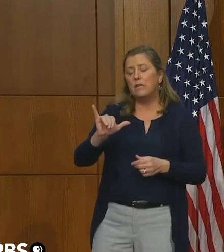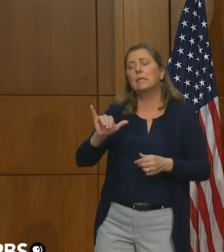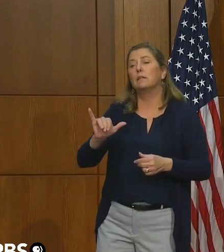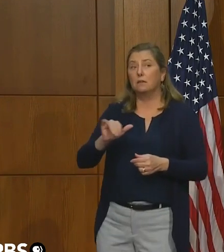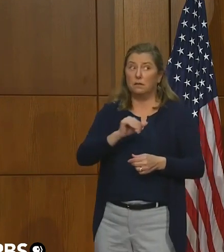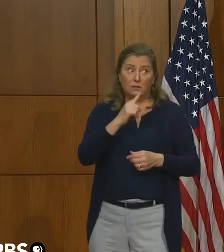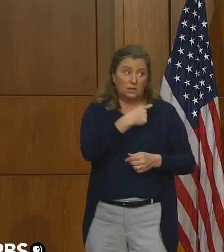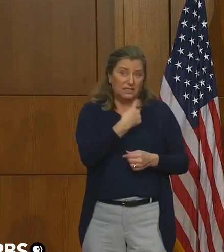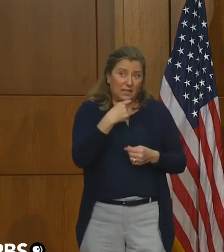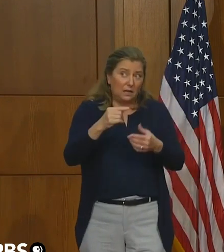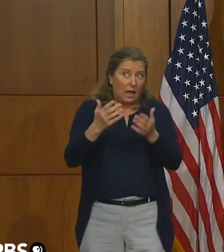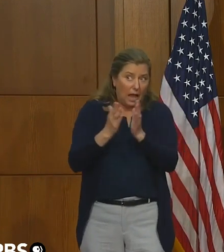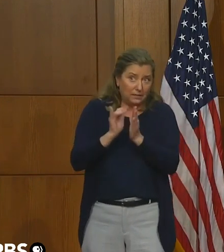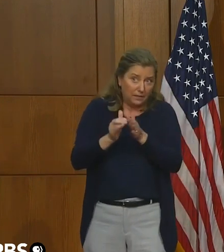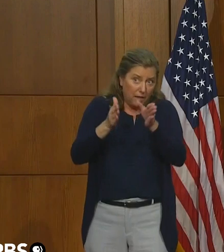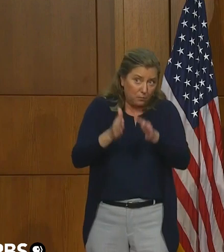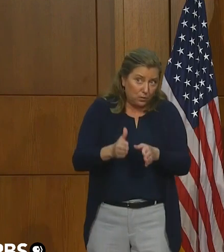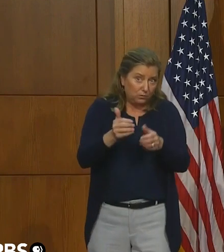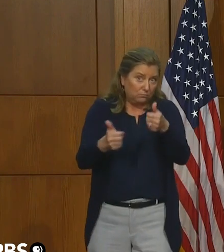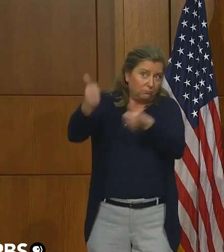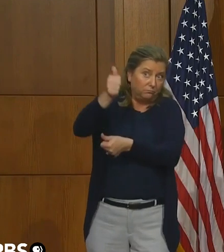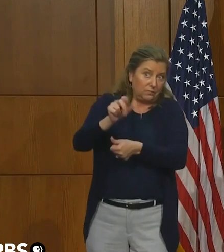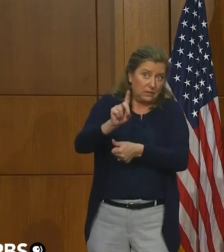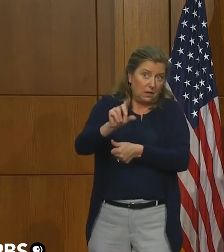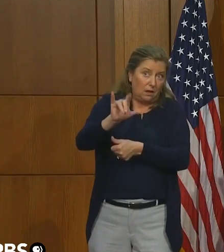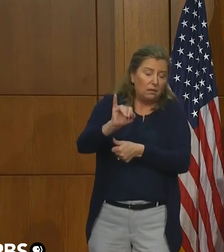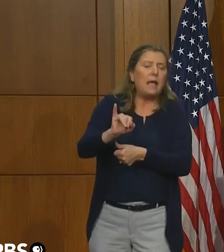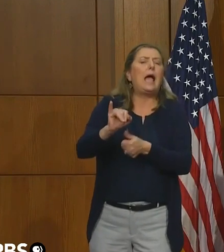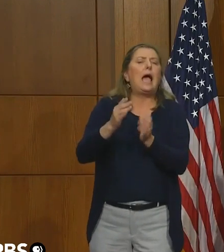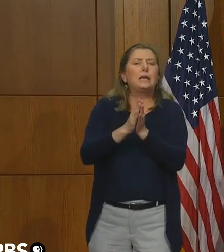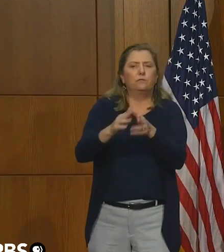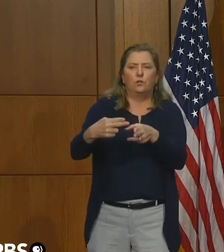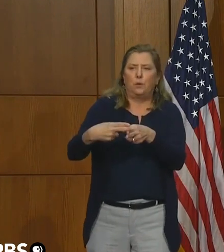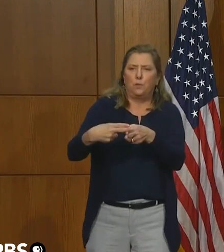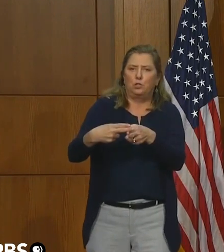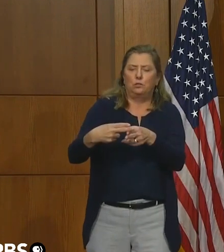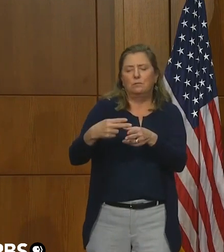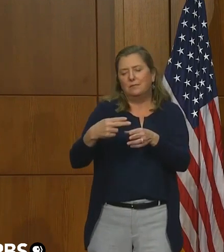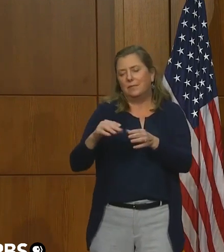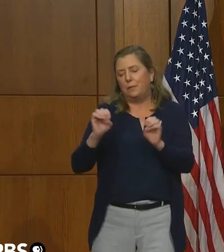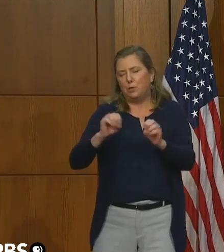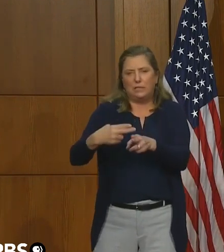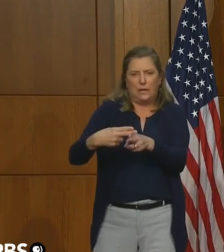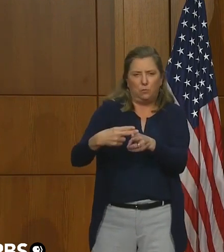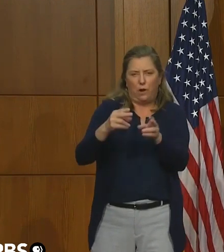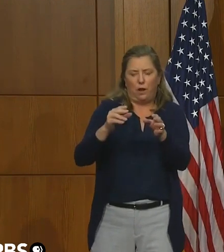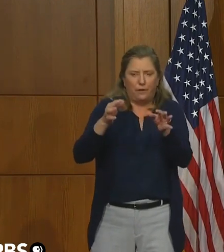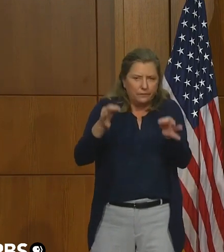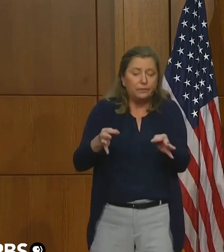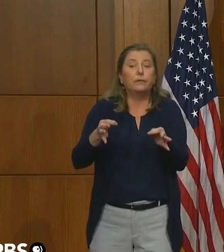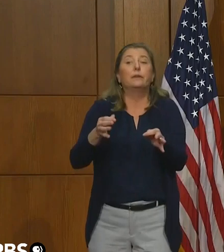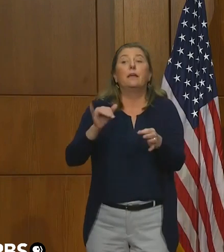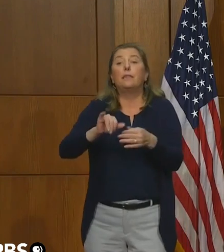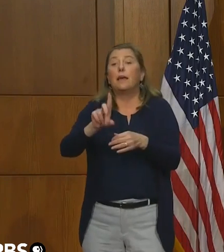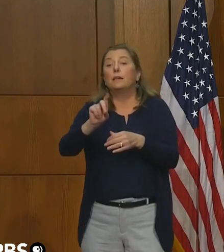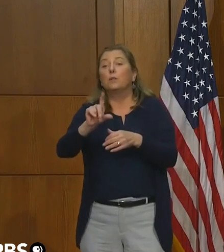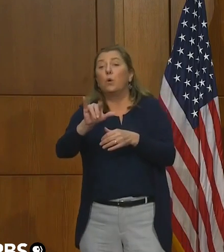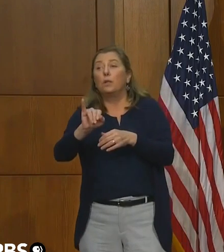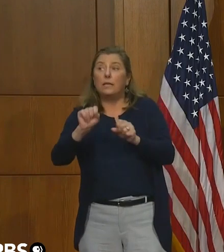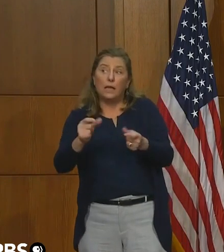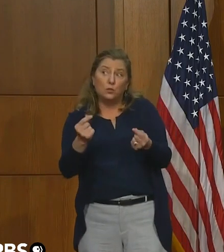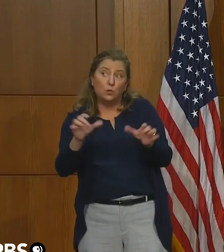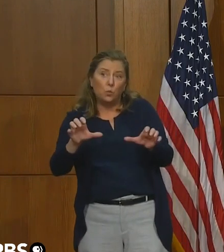the commissioner of the Department of Labor and Industry for emergency temporary standards, and again, that the only thing that Department of Labor and Industry can